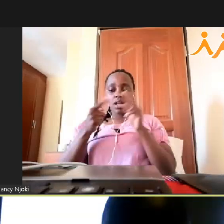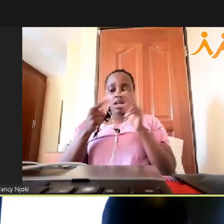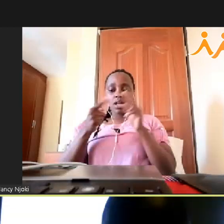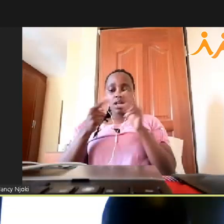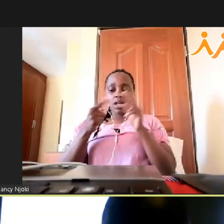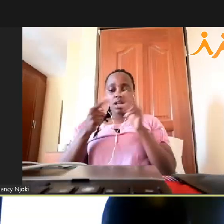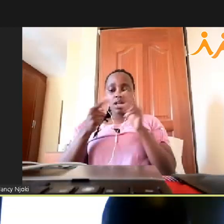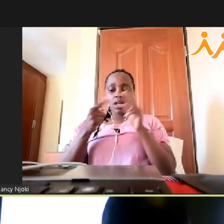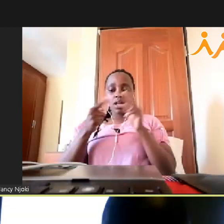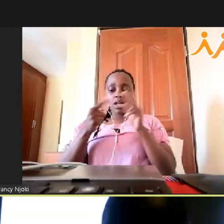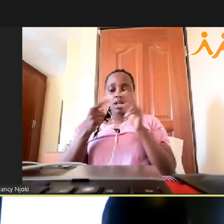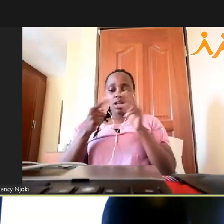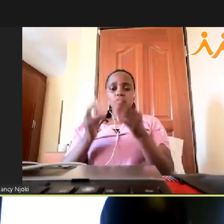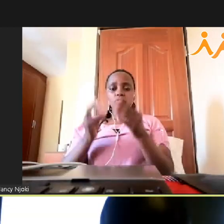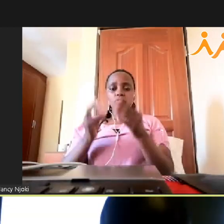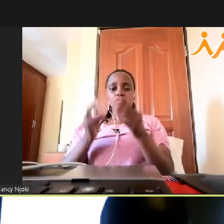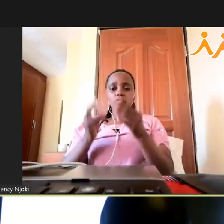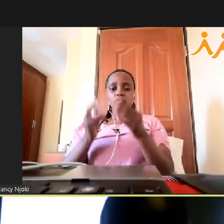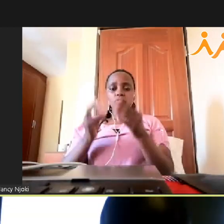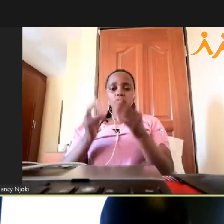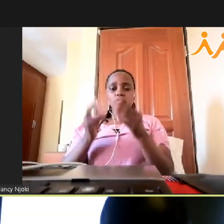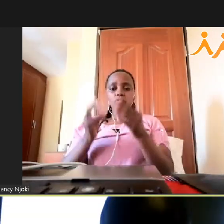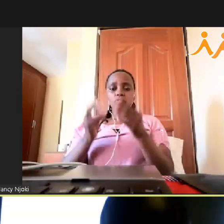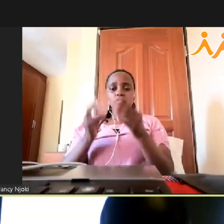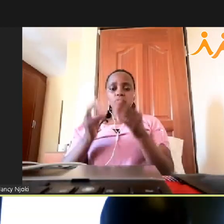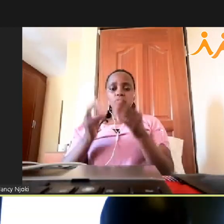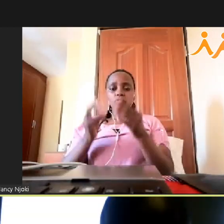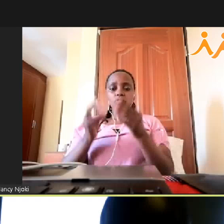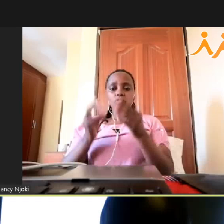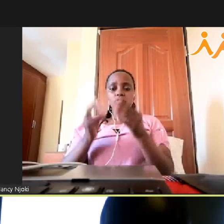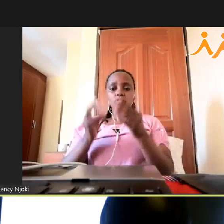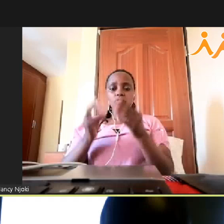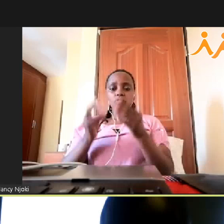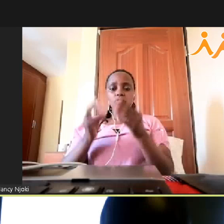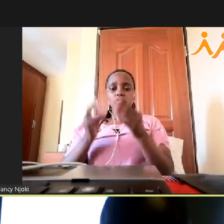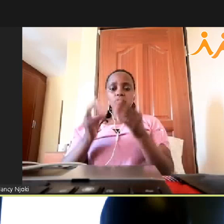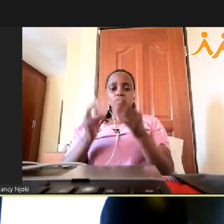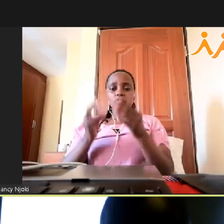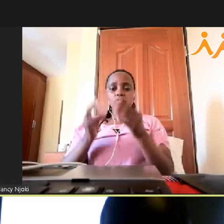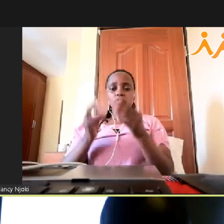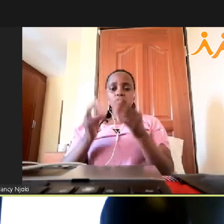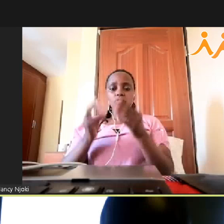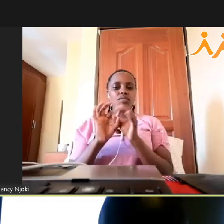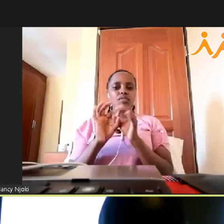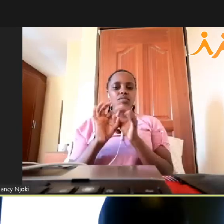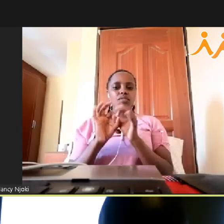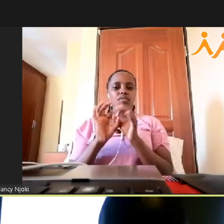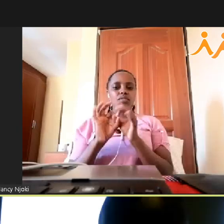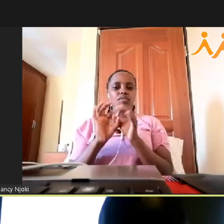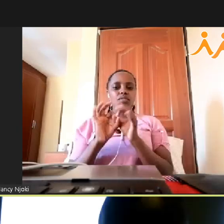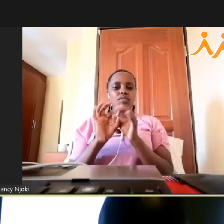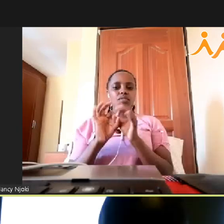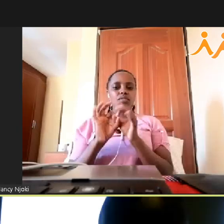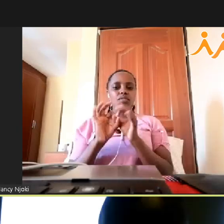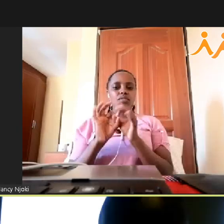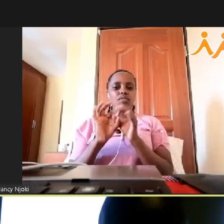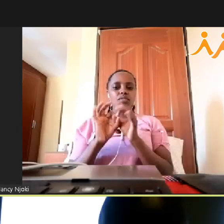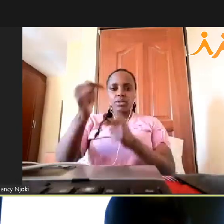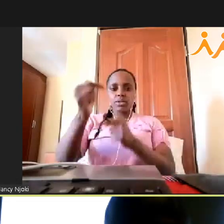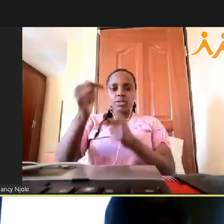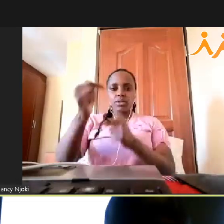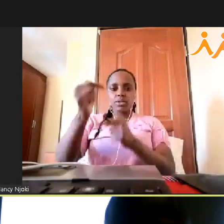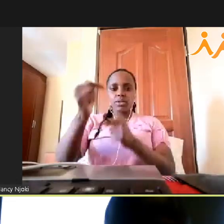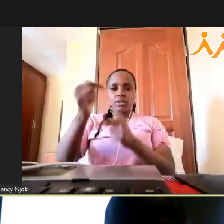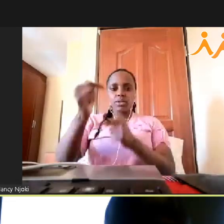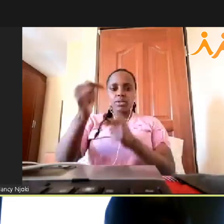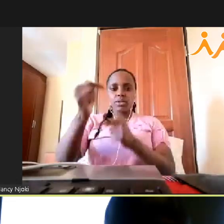group before submitting through the Child Rights Connect. We kept monitoring the process in terms of the